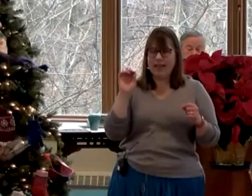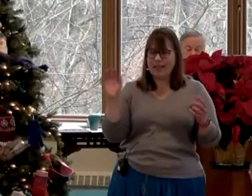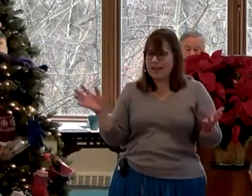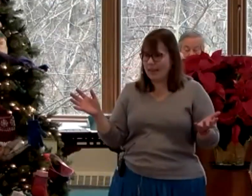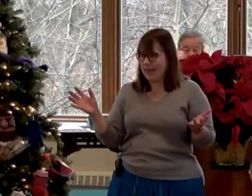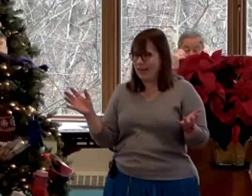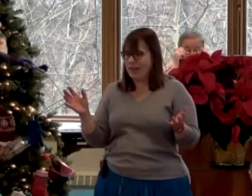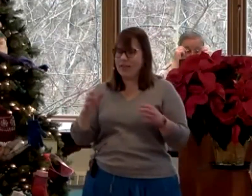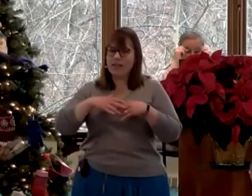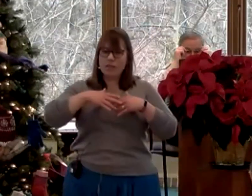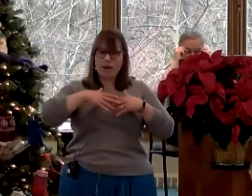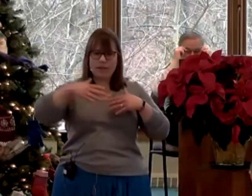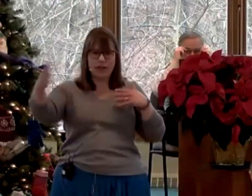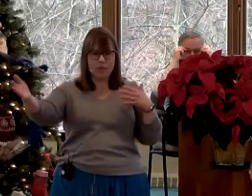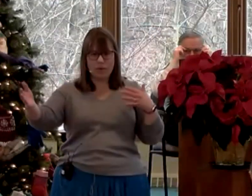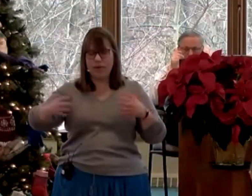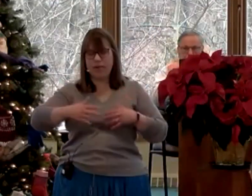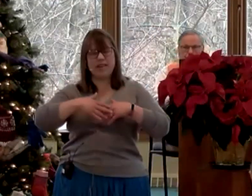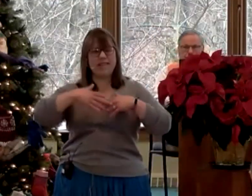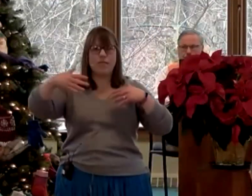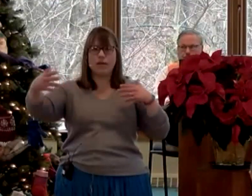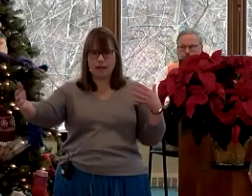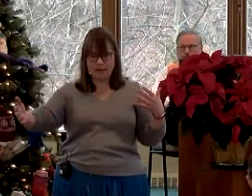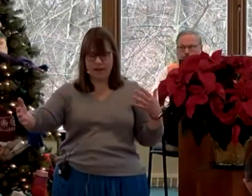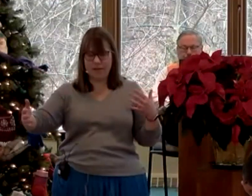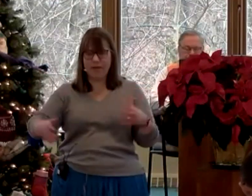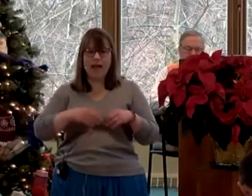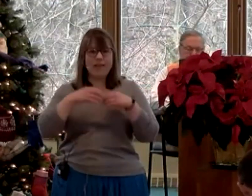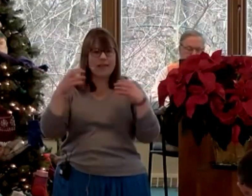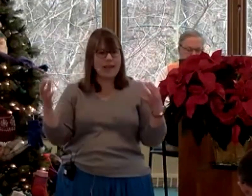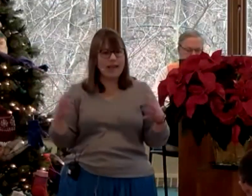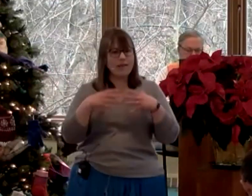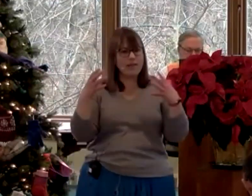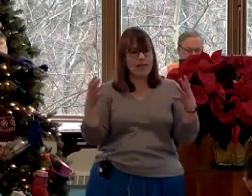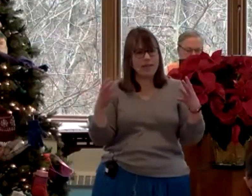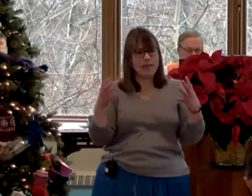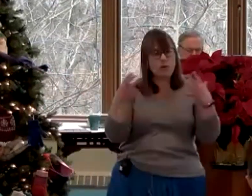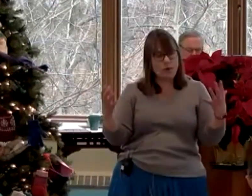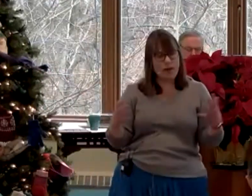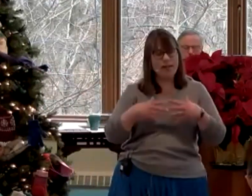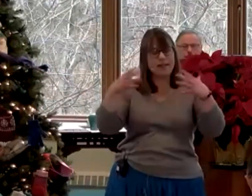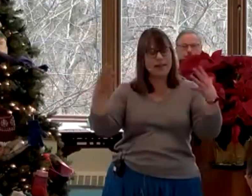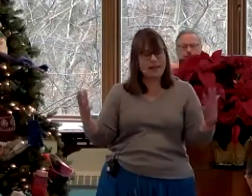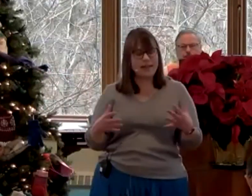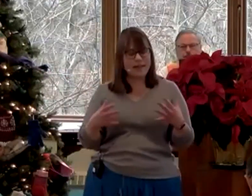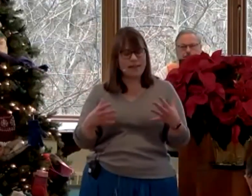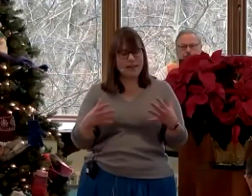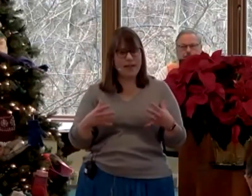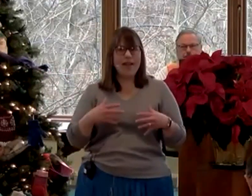and it stayed lit. They sent someone out to get more oil. It was going to take a really long time, and the candle, the menorah, stayed